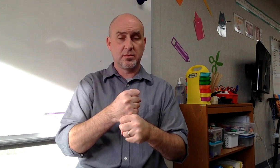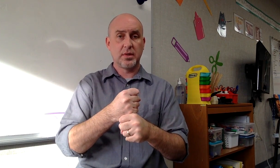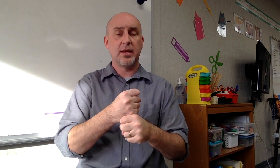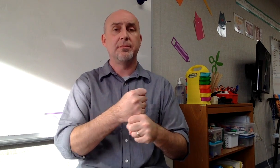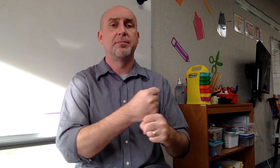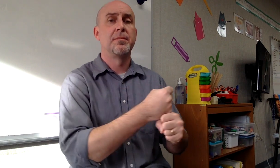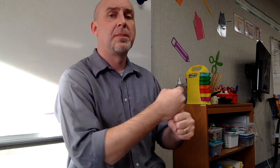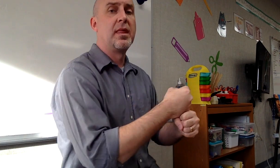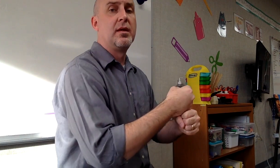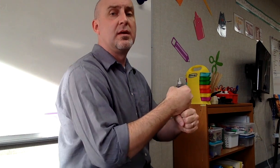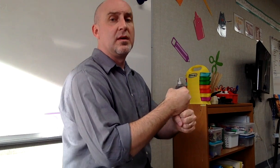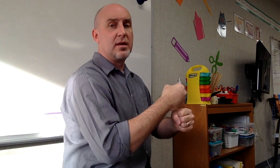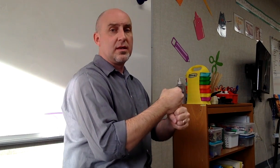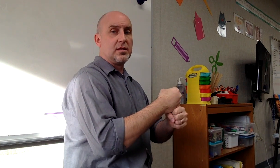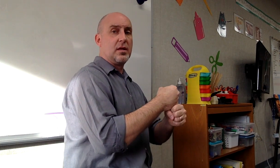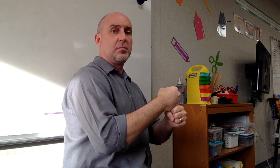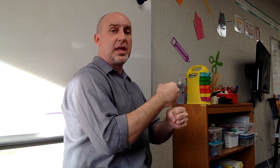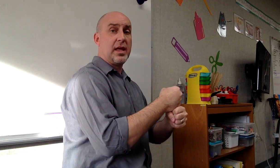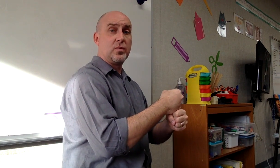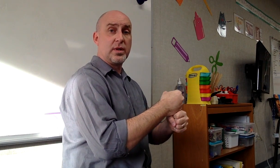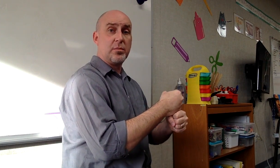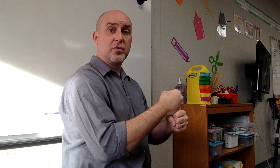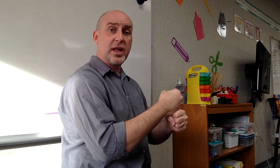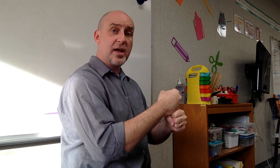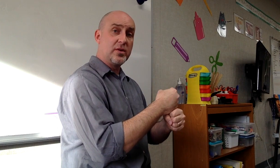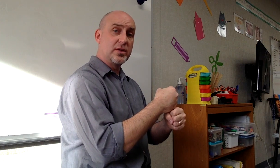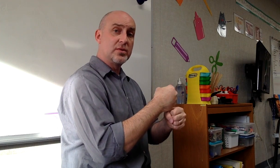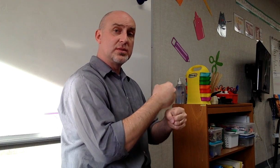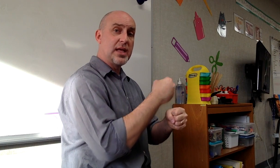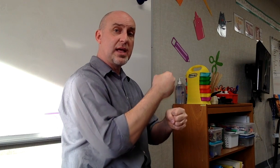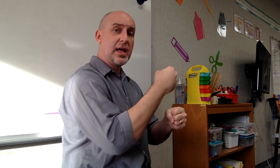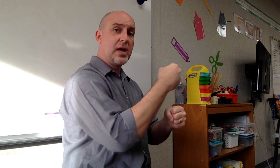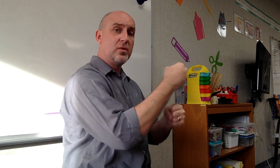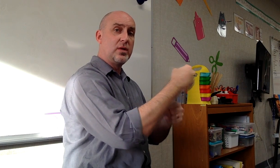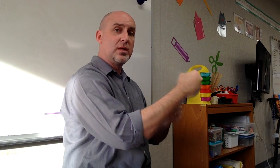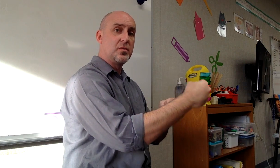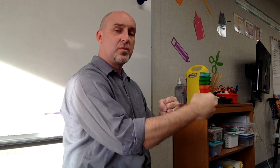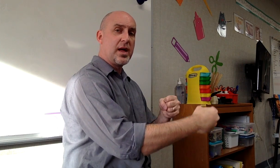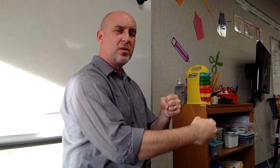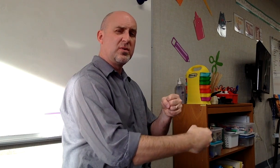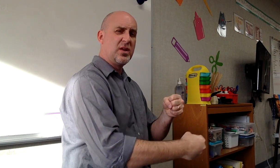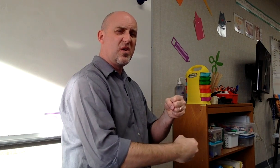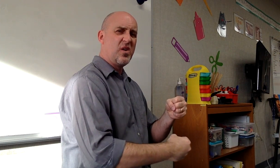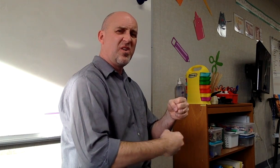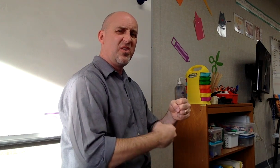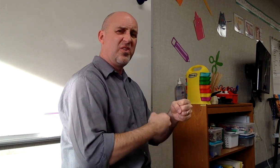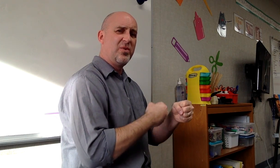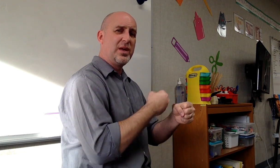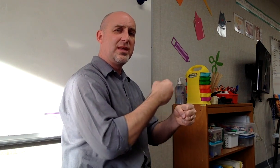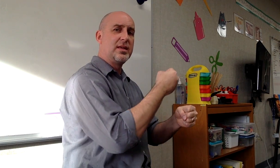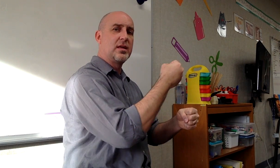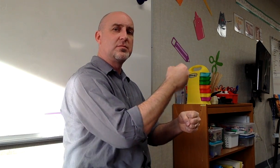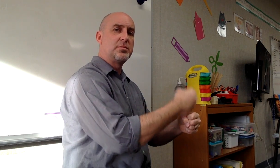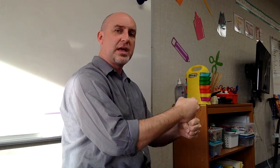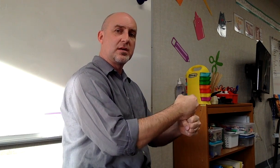Okay? My hand, when I move it out, it goes out and around and all the way and then comes back on